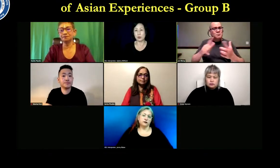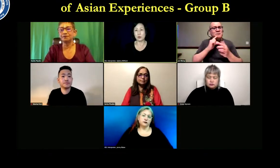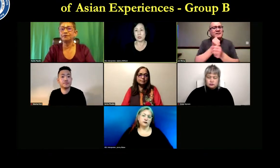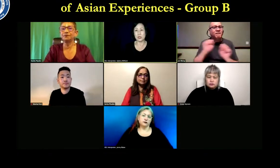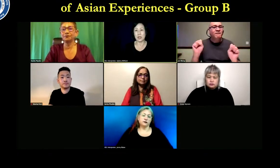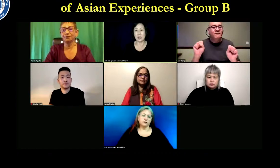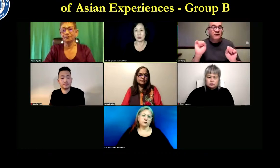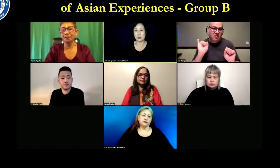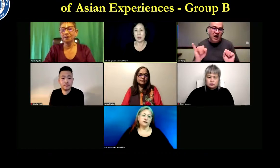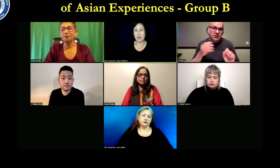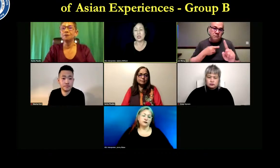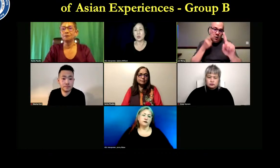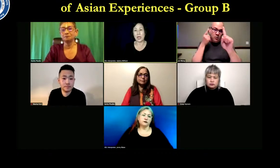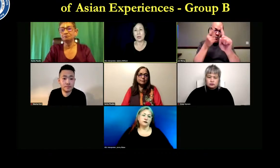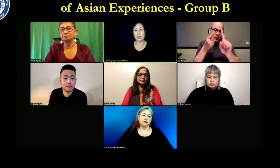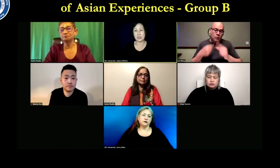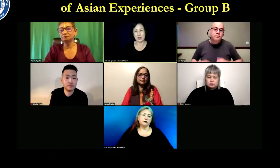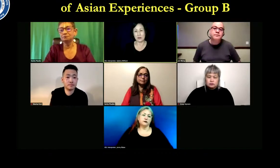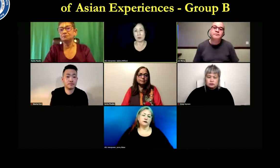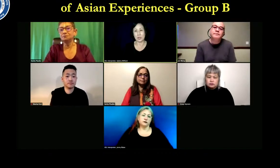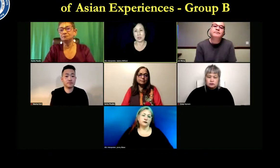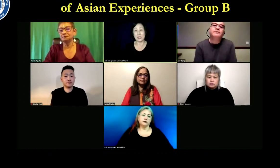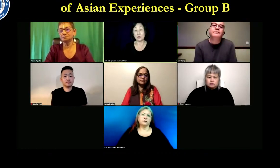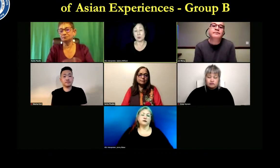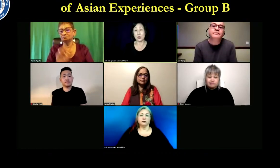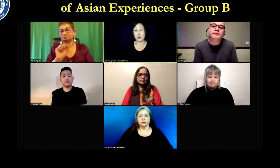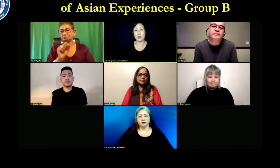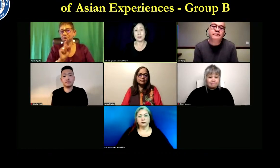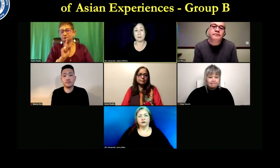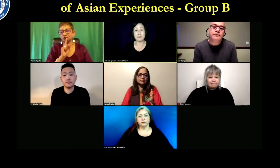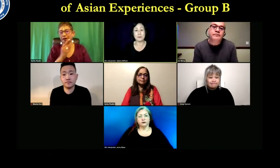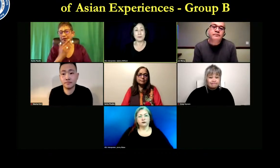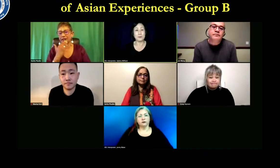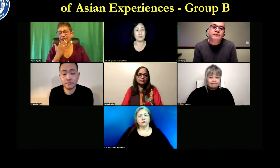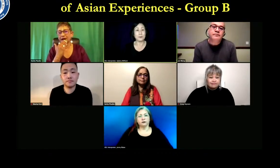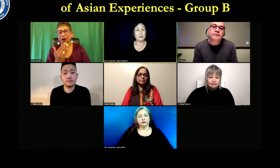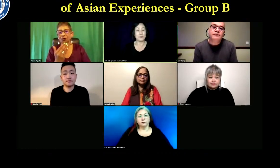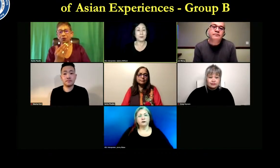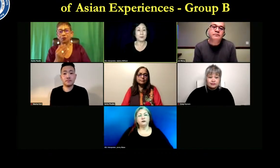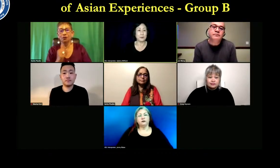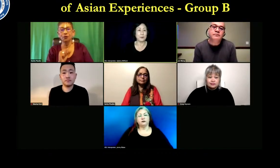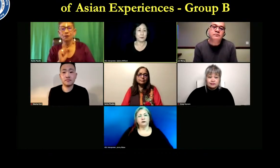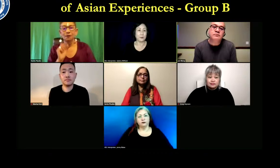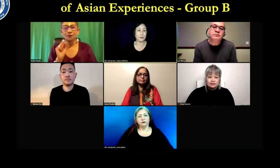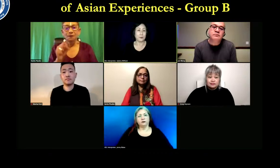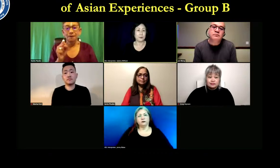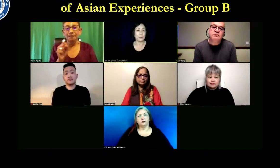we can make improvements in the classroom, so it can be a safe place. And that was my goal.